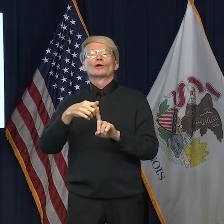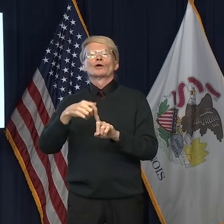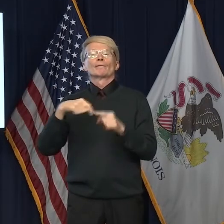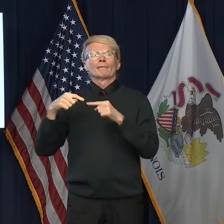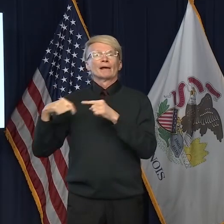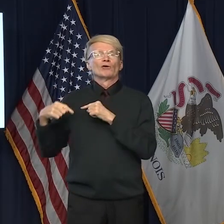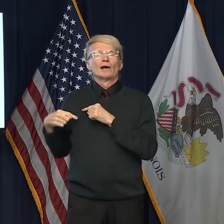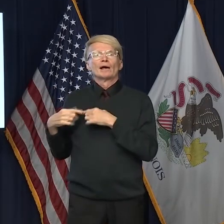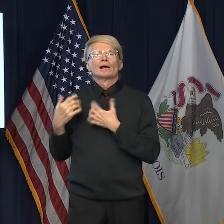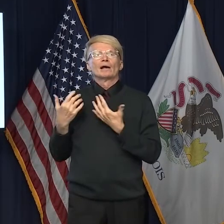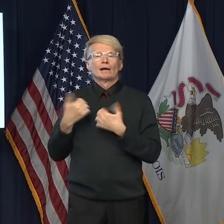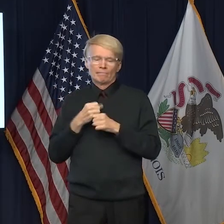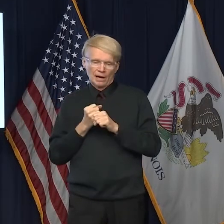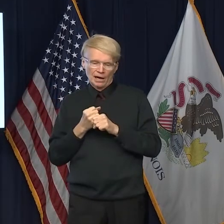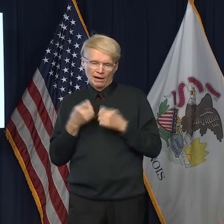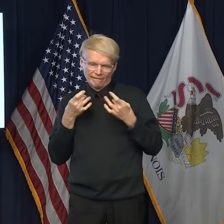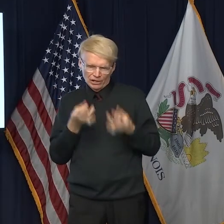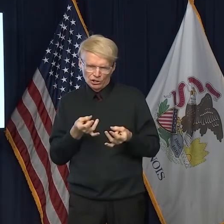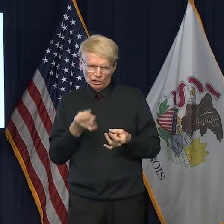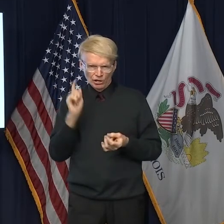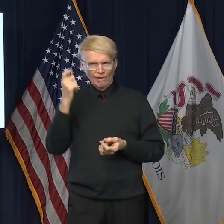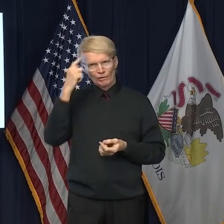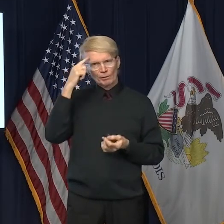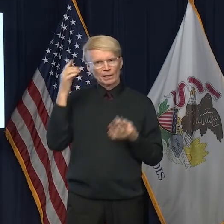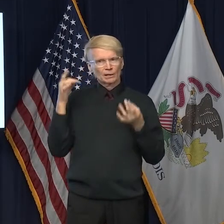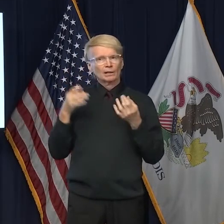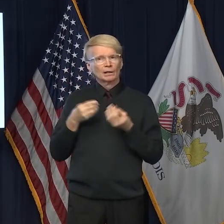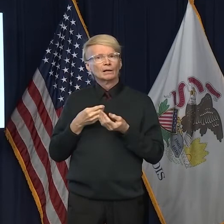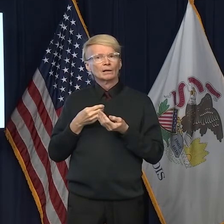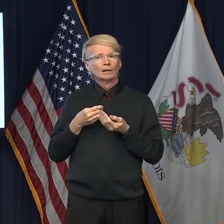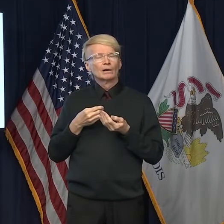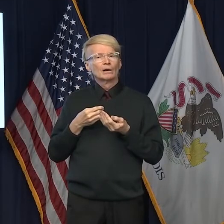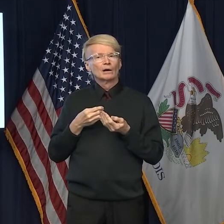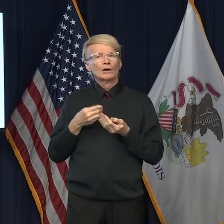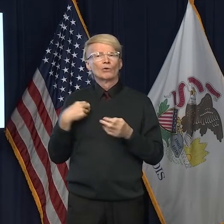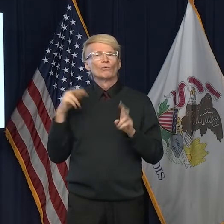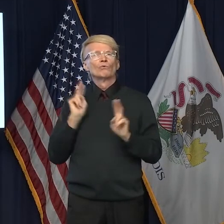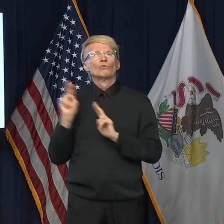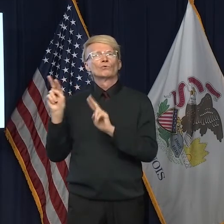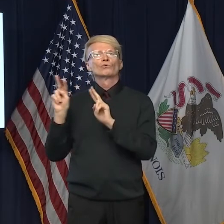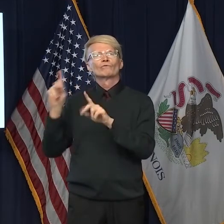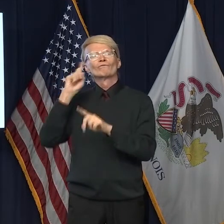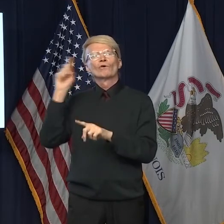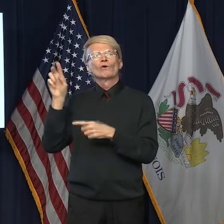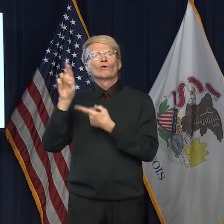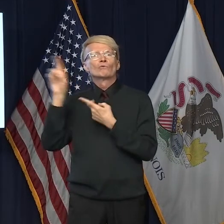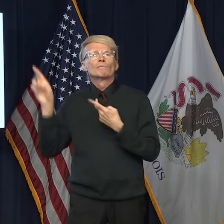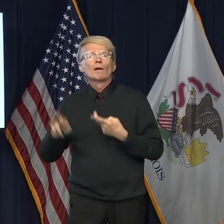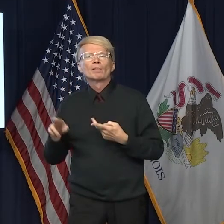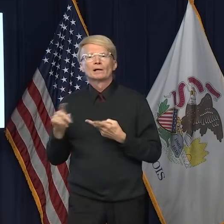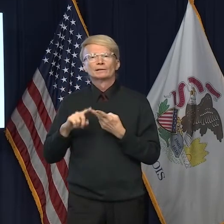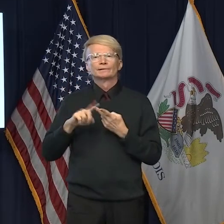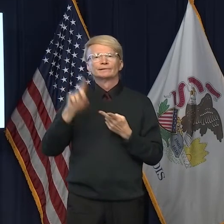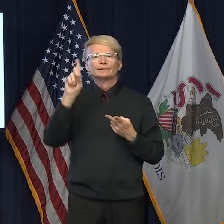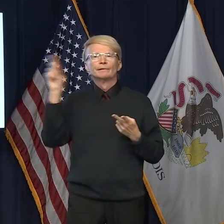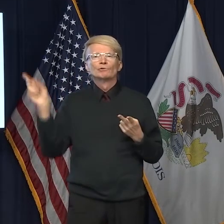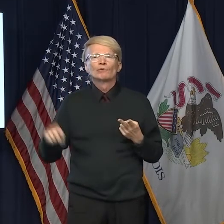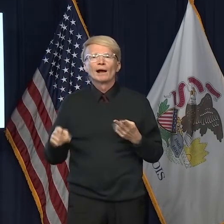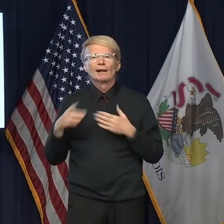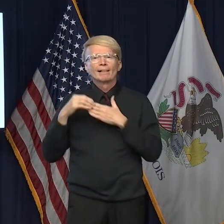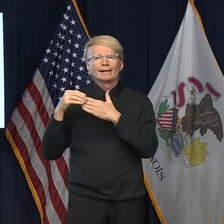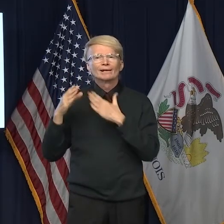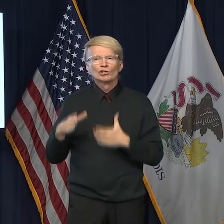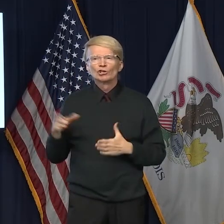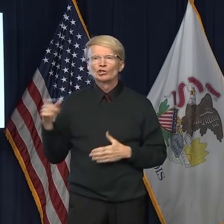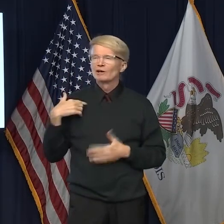we can, making efficiencies in state government, looking to Republican and Democratic leaders, as I already have, and asking